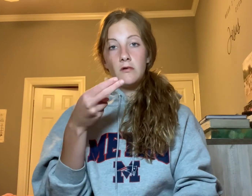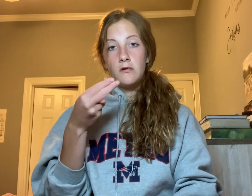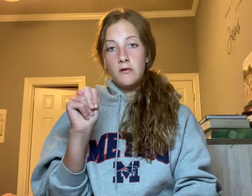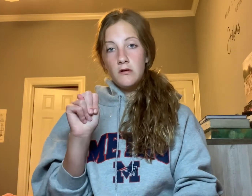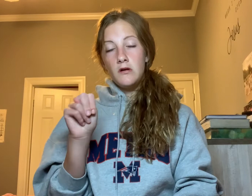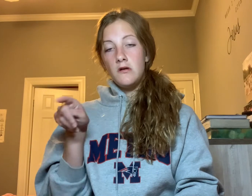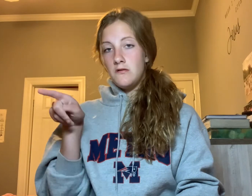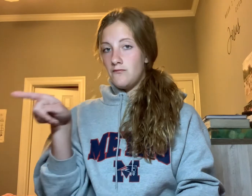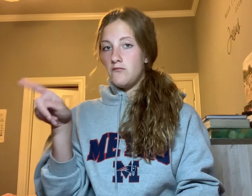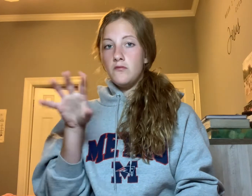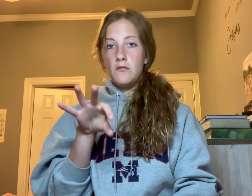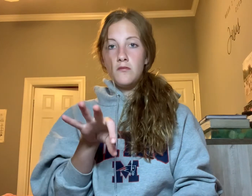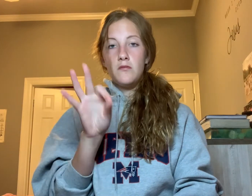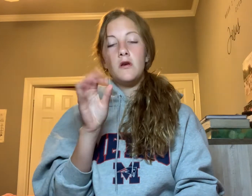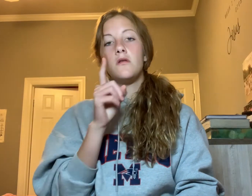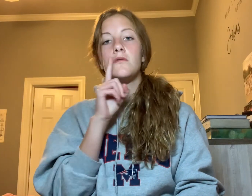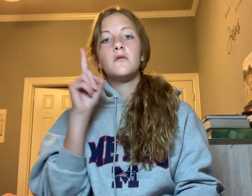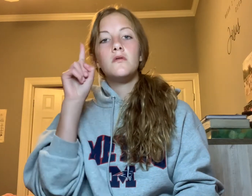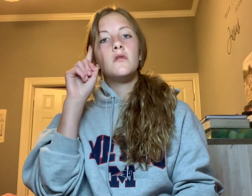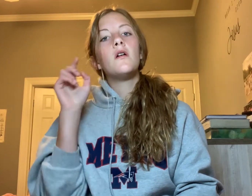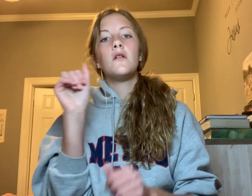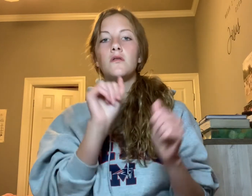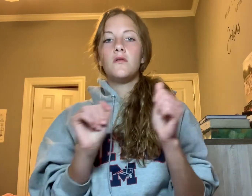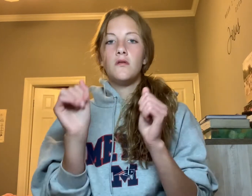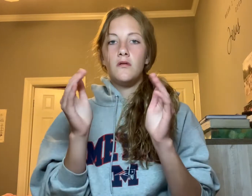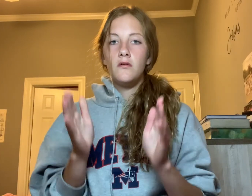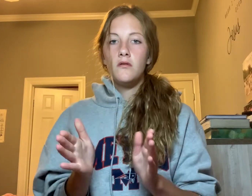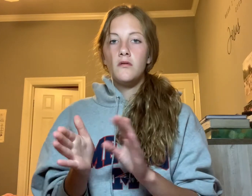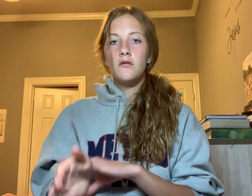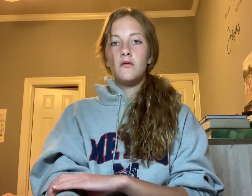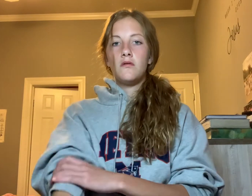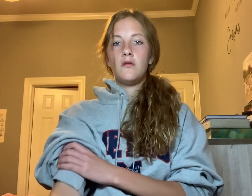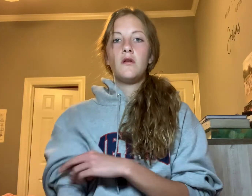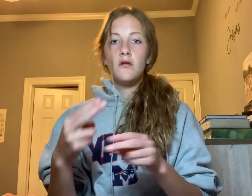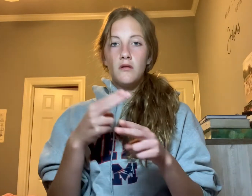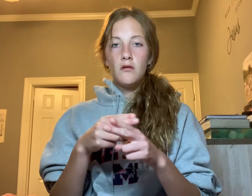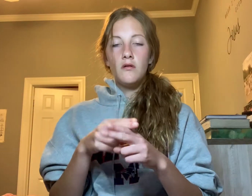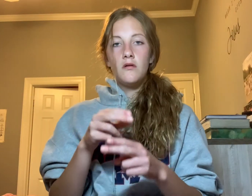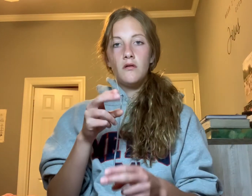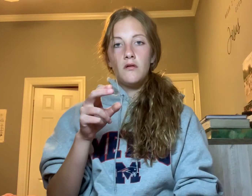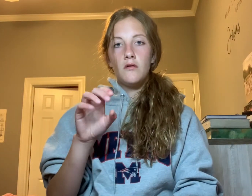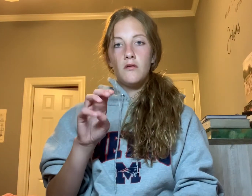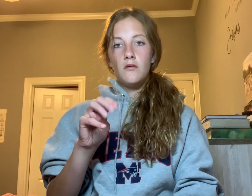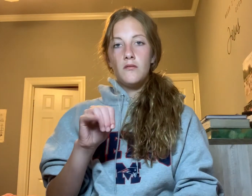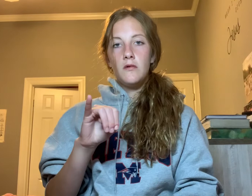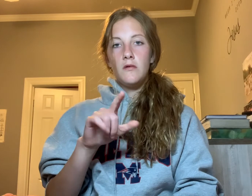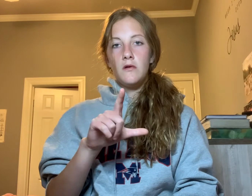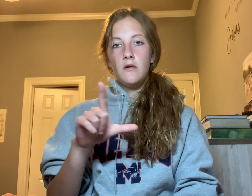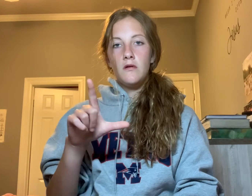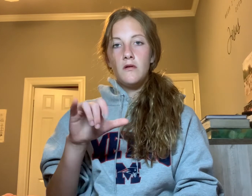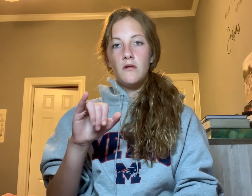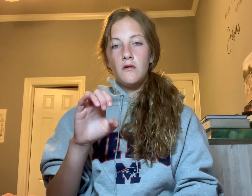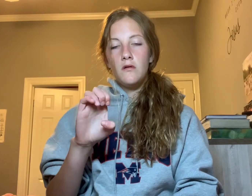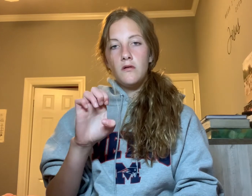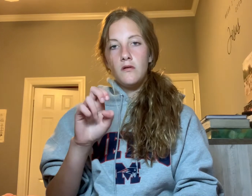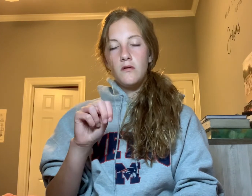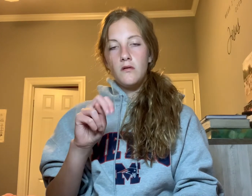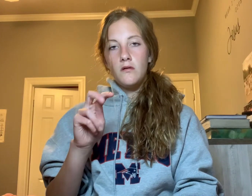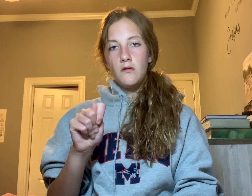Krasinski, he picked a deaf actress who is named Millicent Simmons